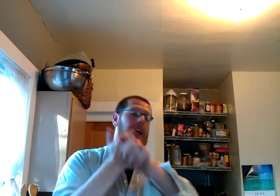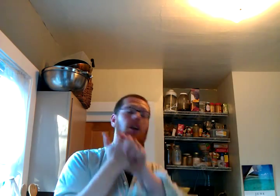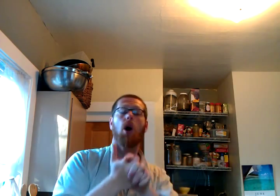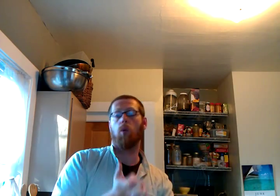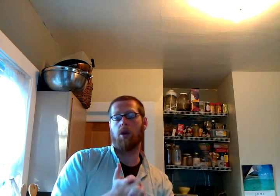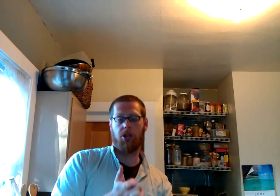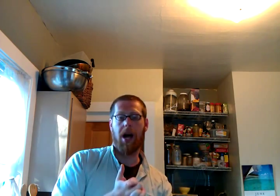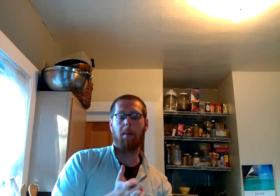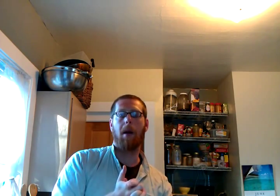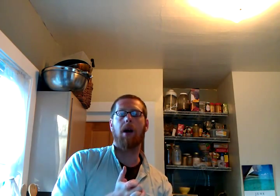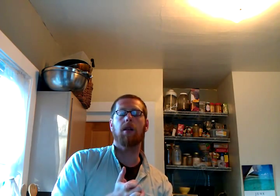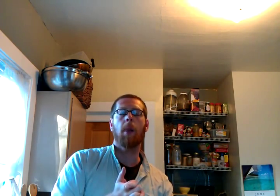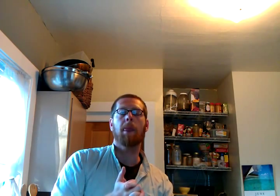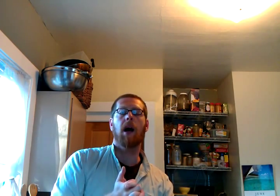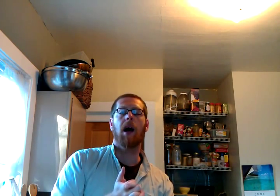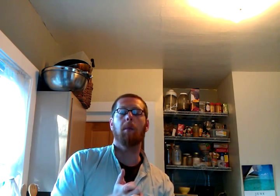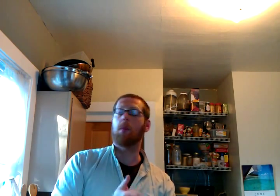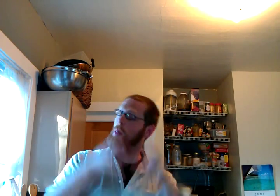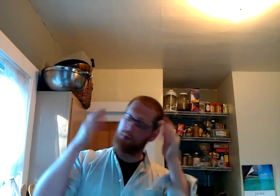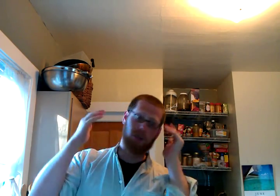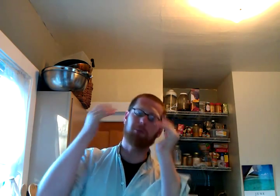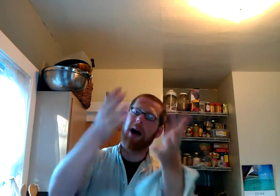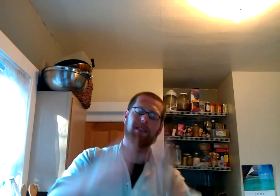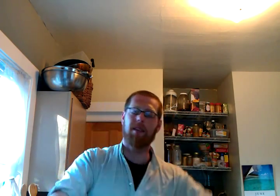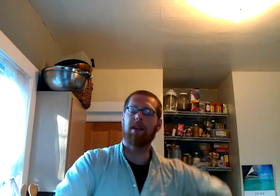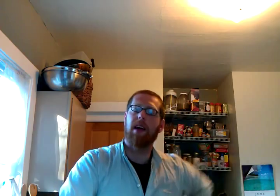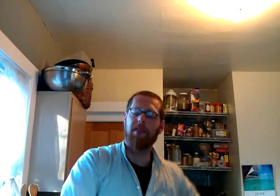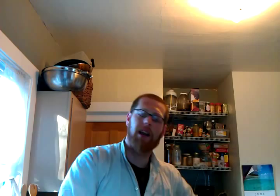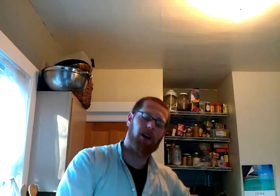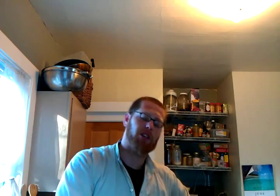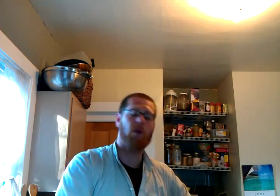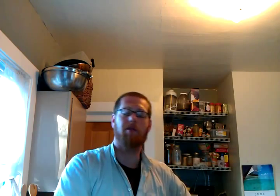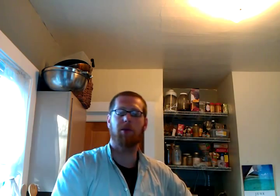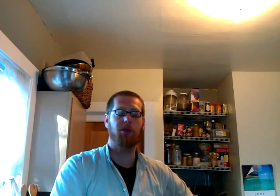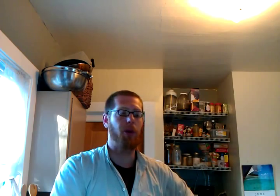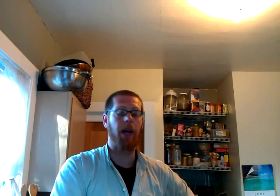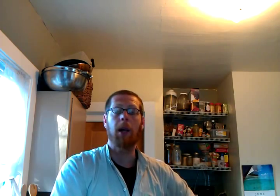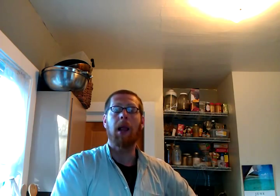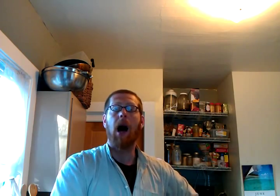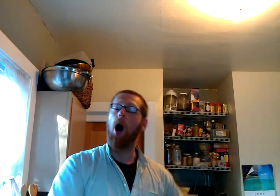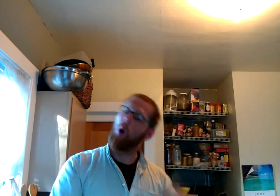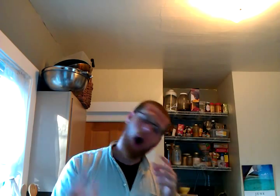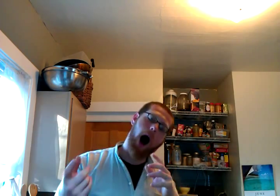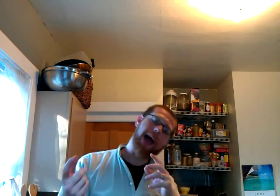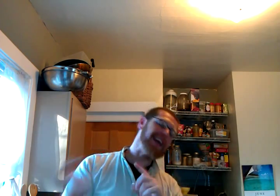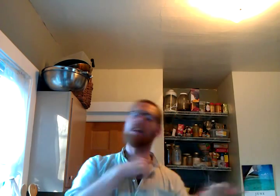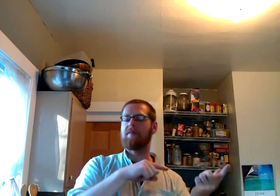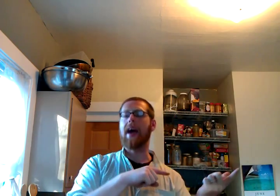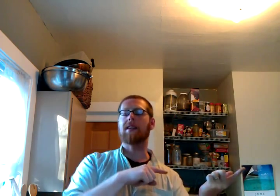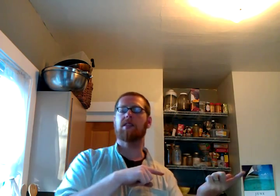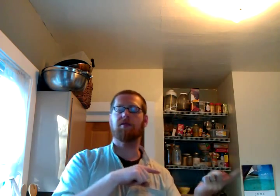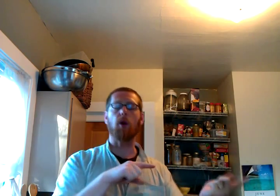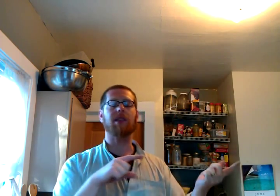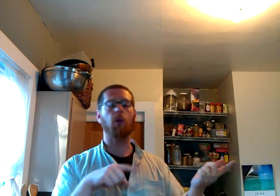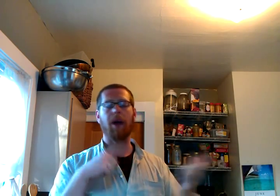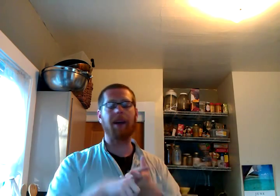a workshop model. This goes back to the thing that the anarchist reverend was doing. In advance, folks that were paying